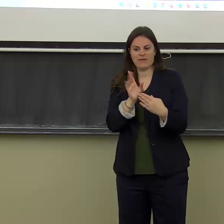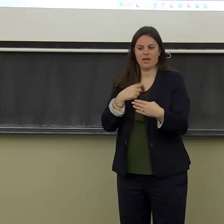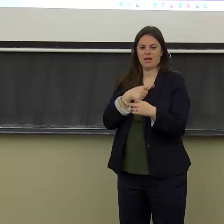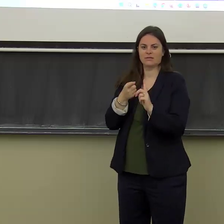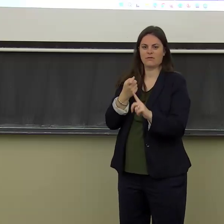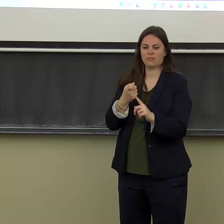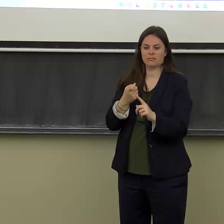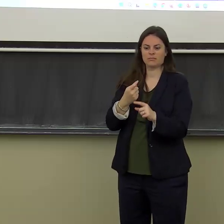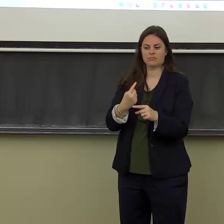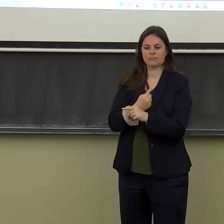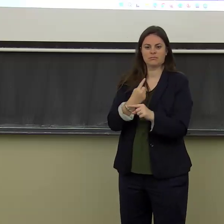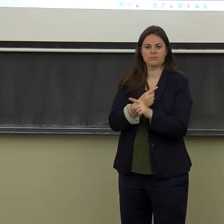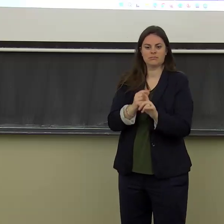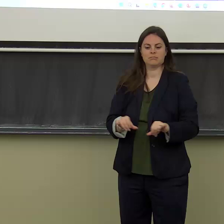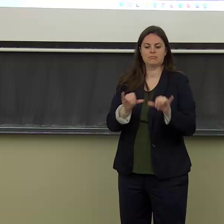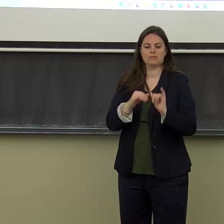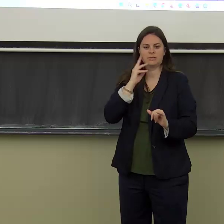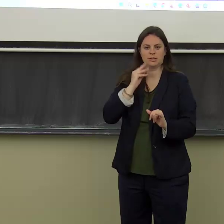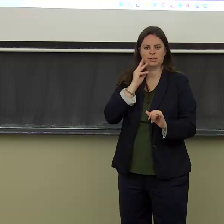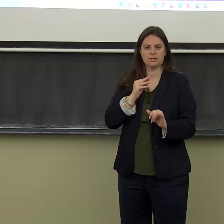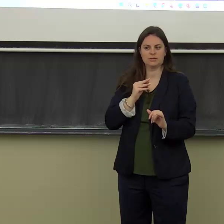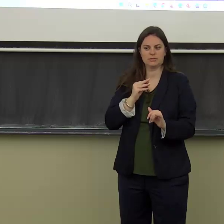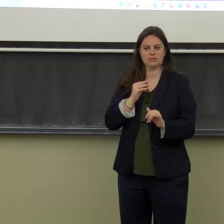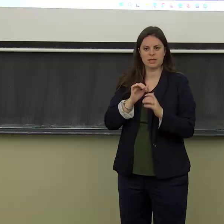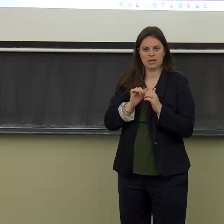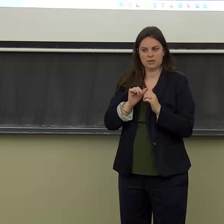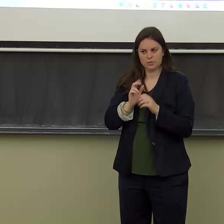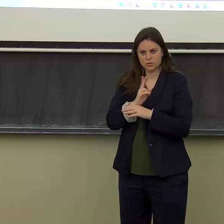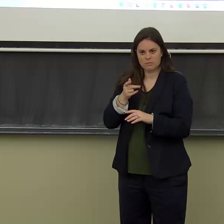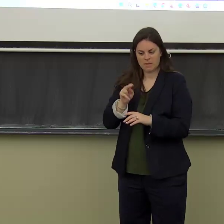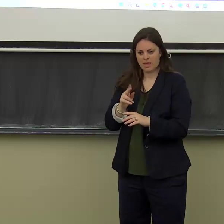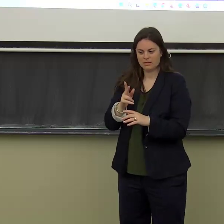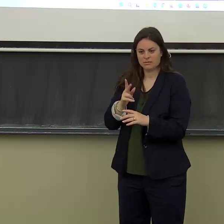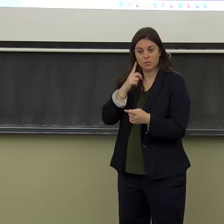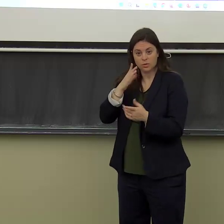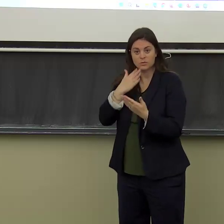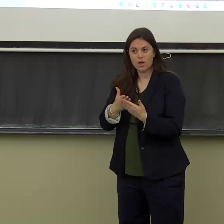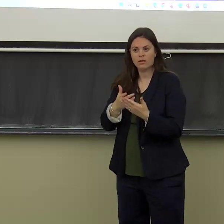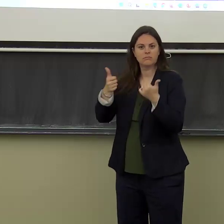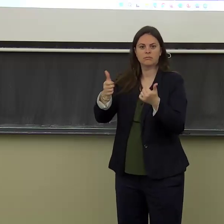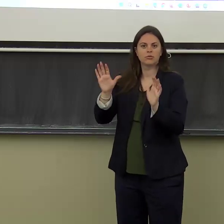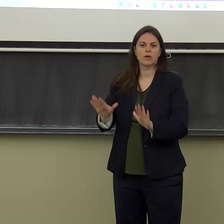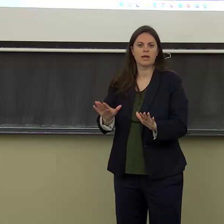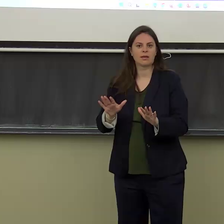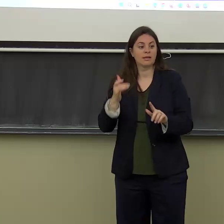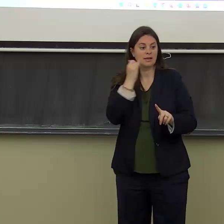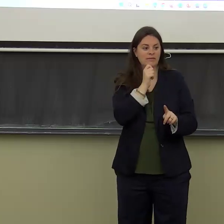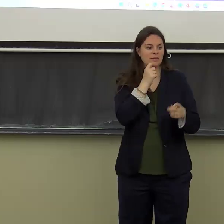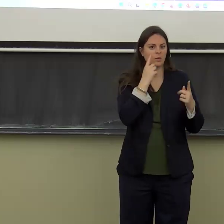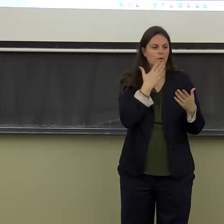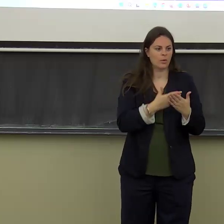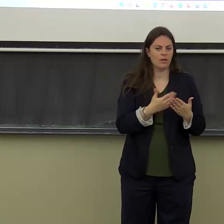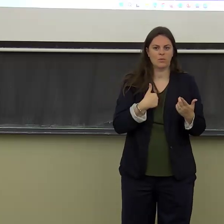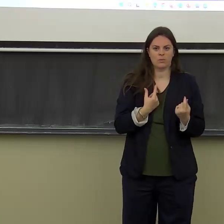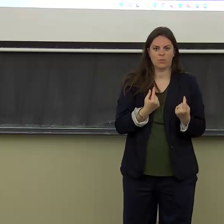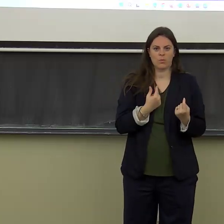use the pan. And when it works well, it works well. And when it doesn't, you ask, what did I just do? And why didn't that work well? And what this points to is